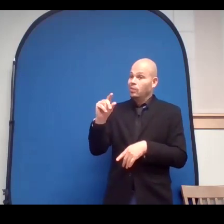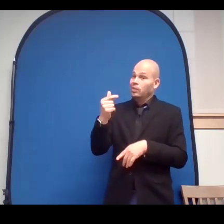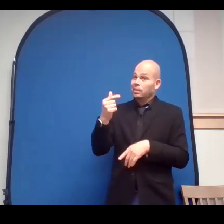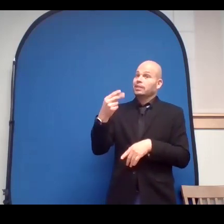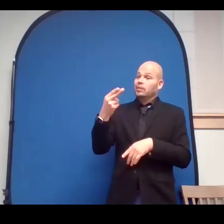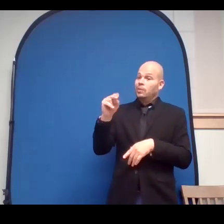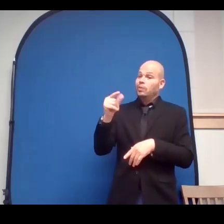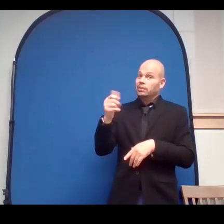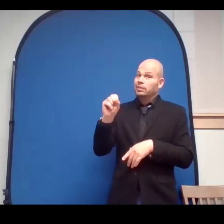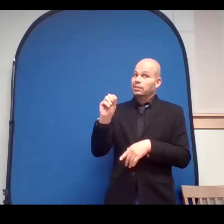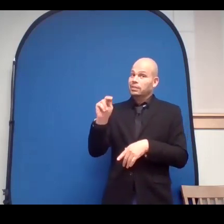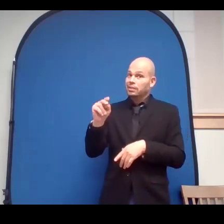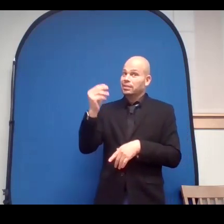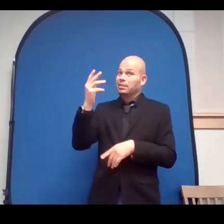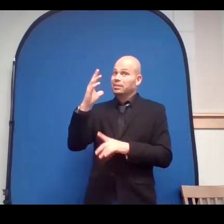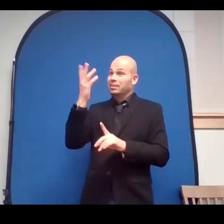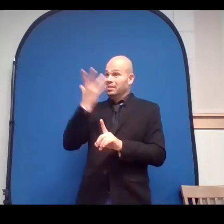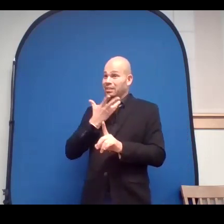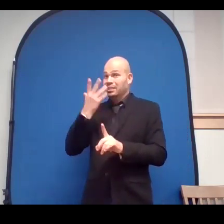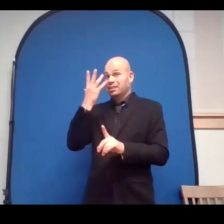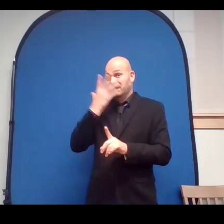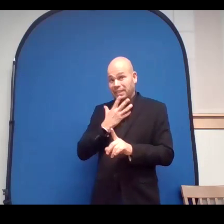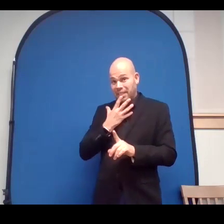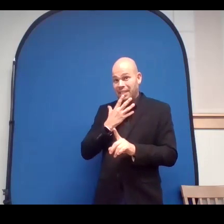Because at my time down at West Point,